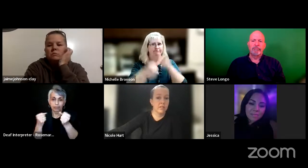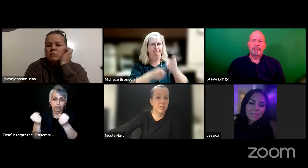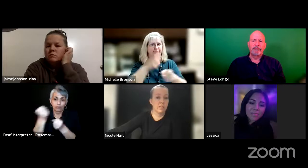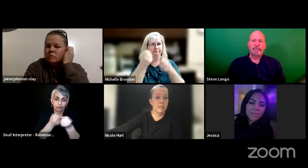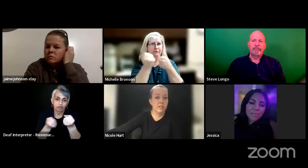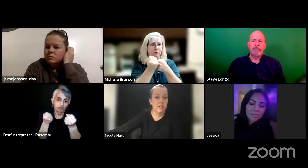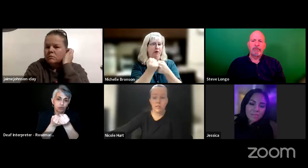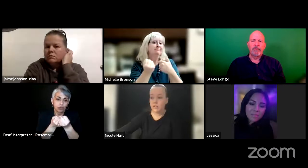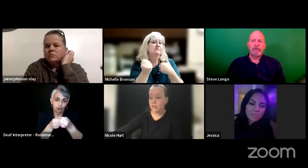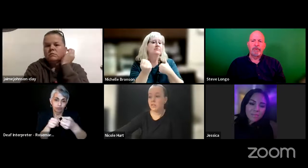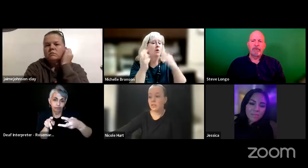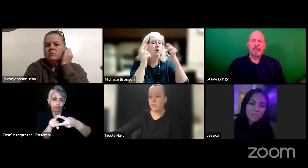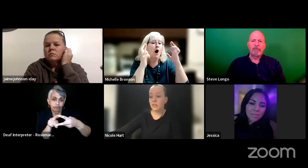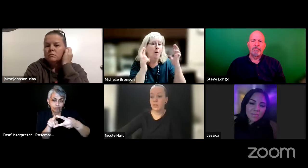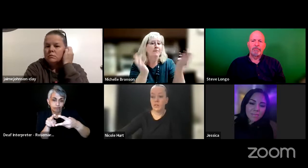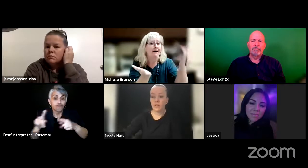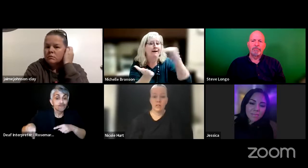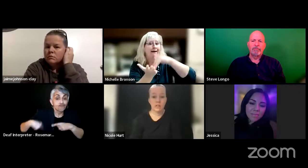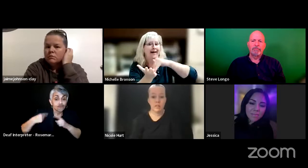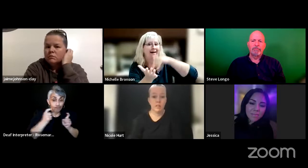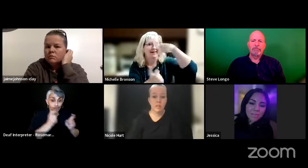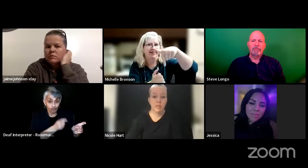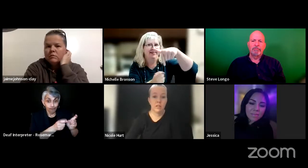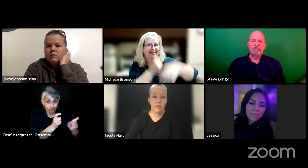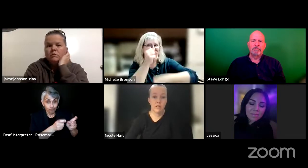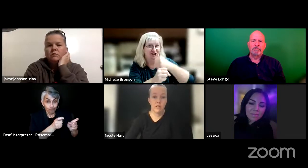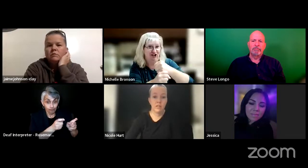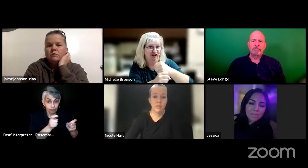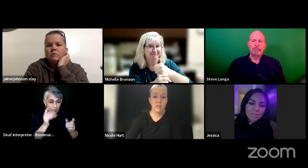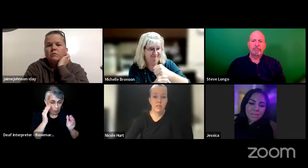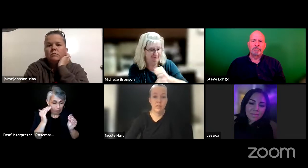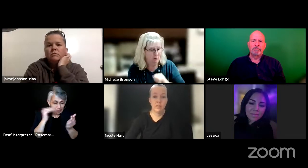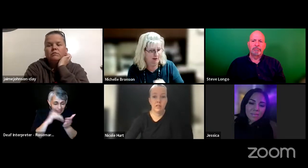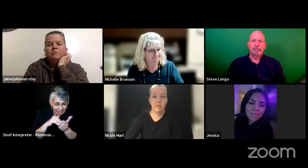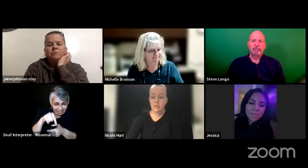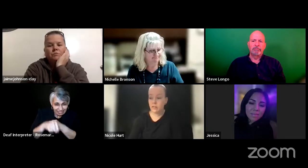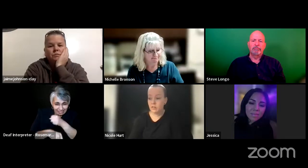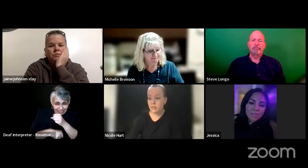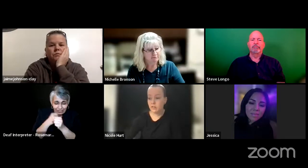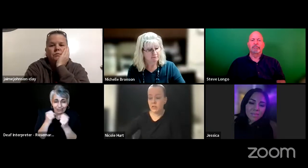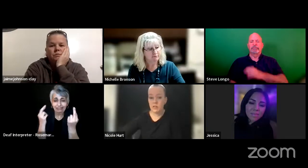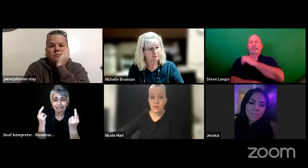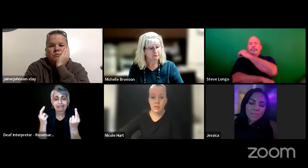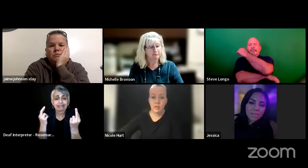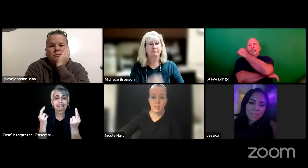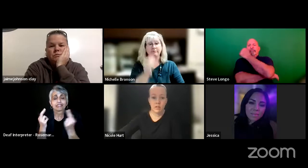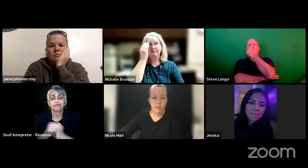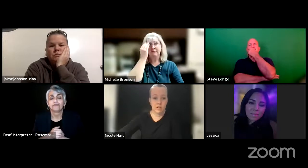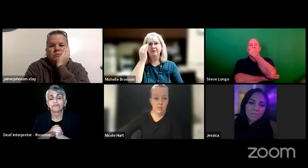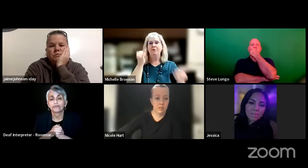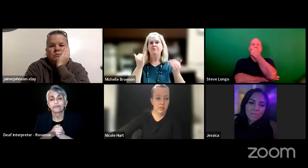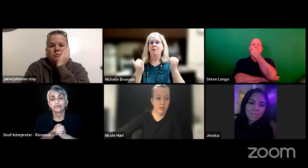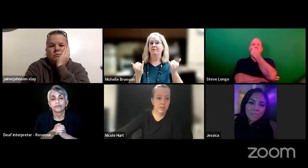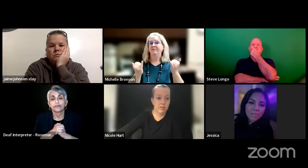program. And so we are hoping that, again, we will receive that grant this year.